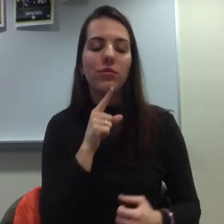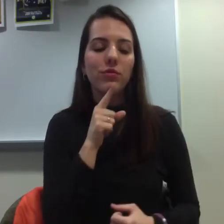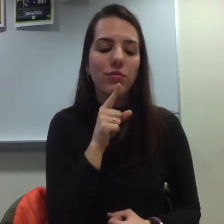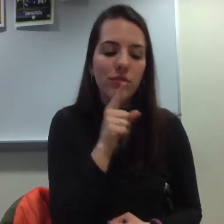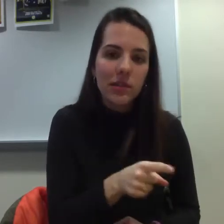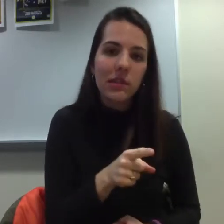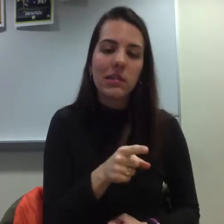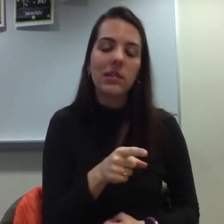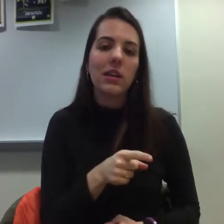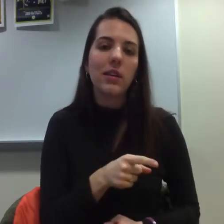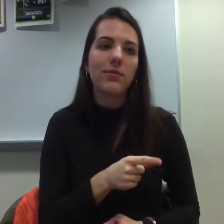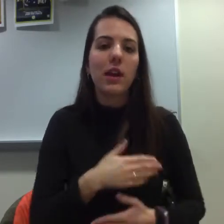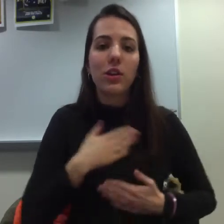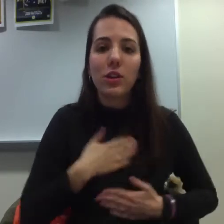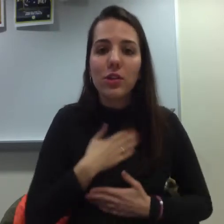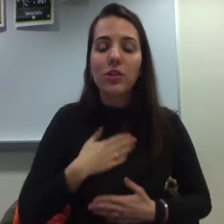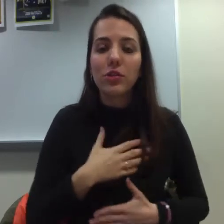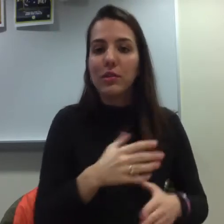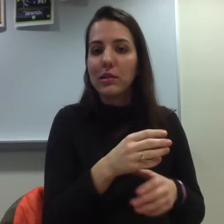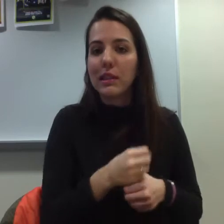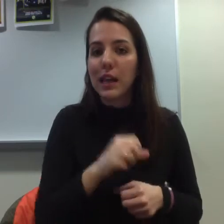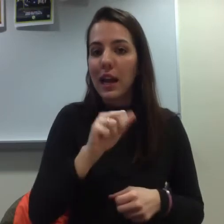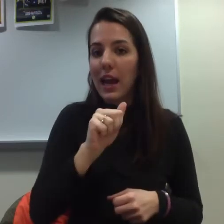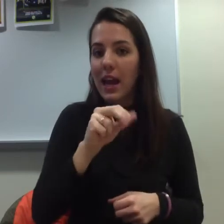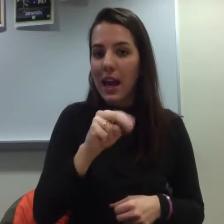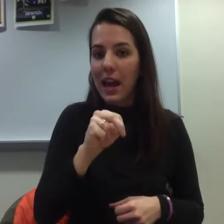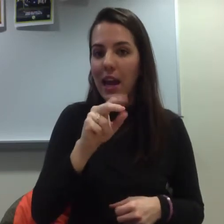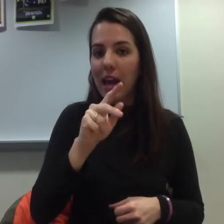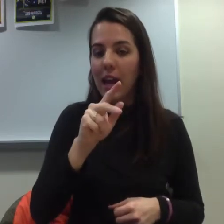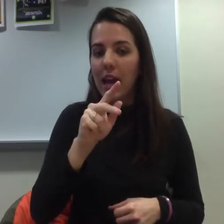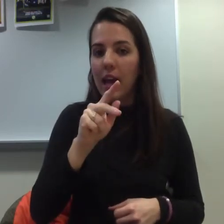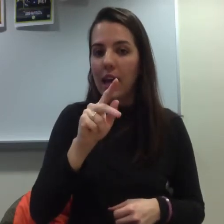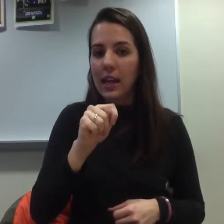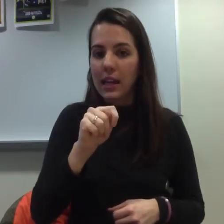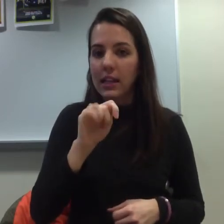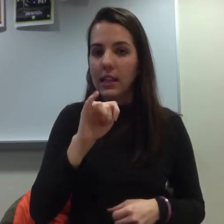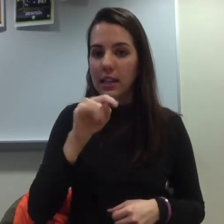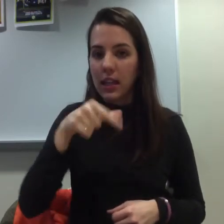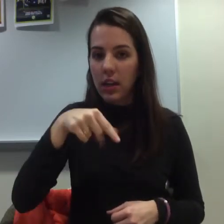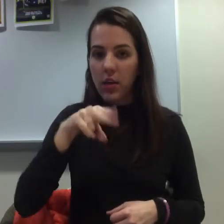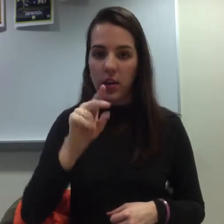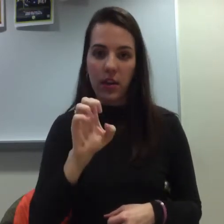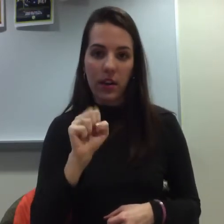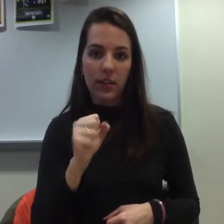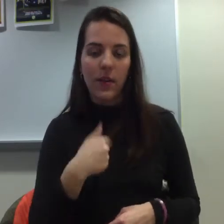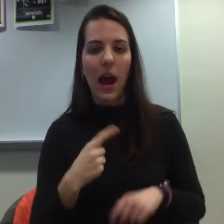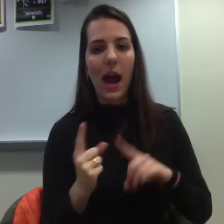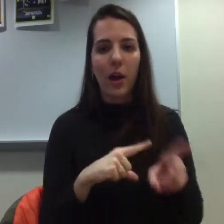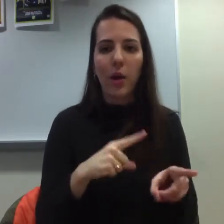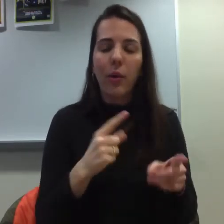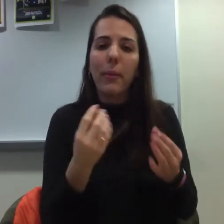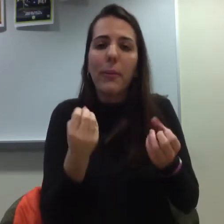And throughout throughout the years, I've collected a